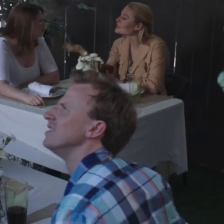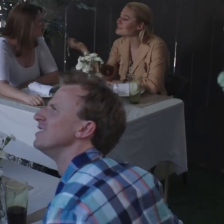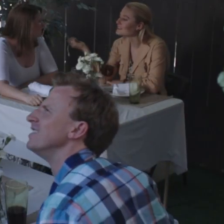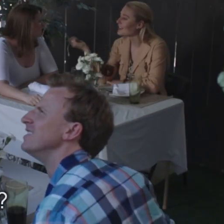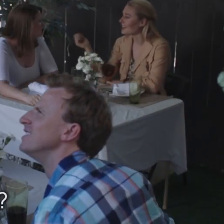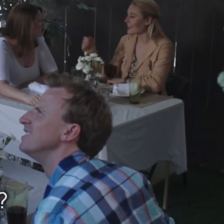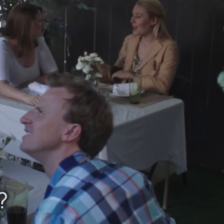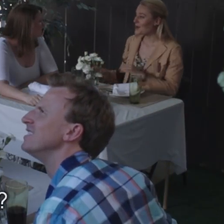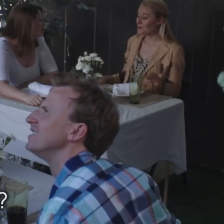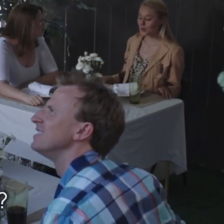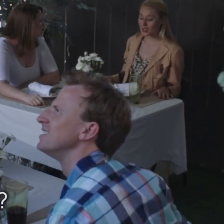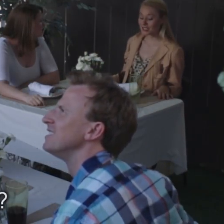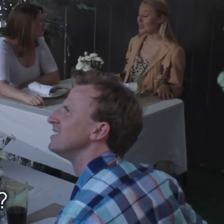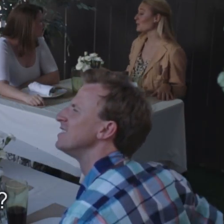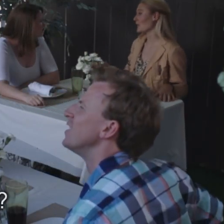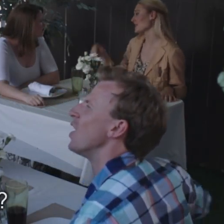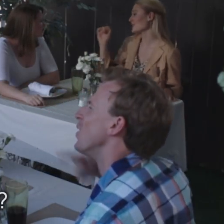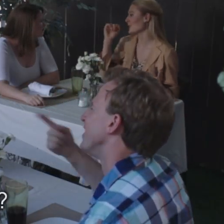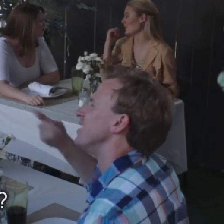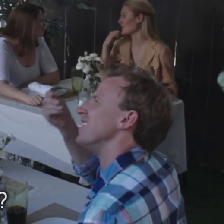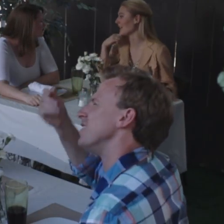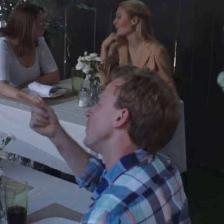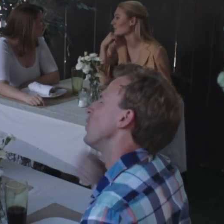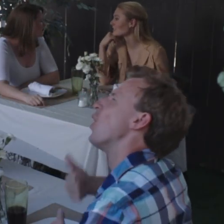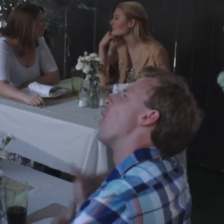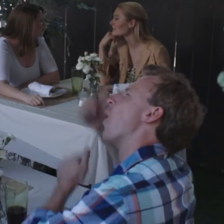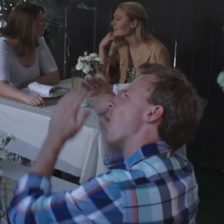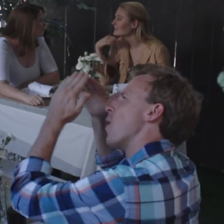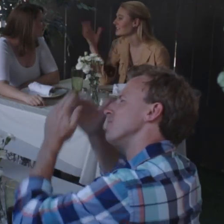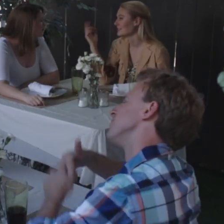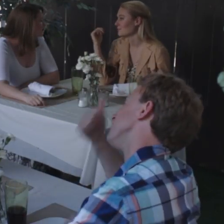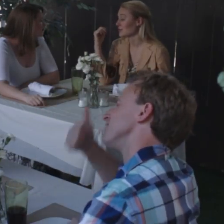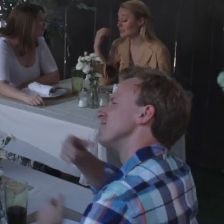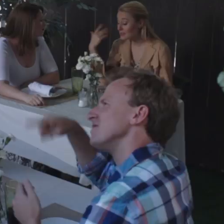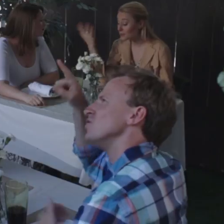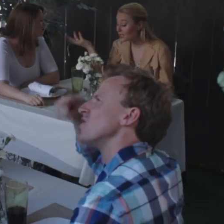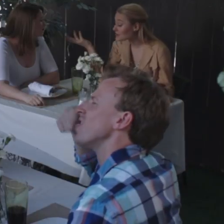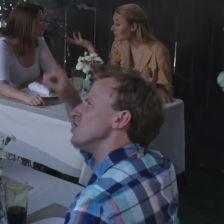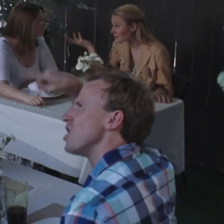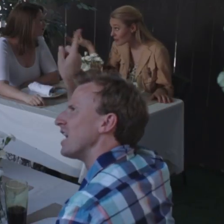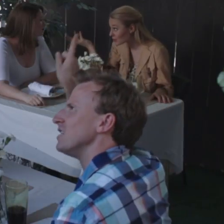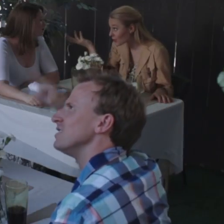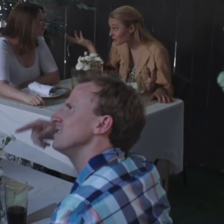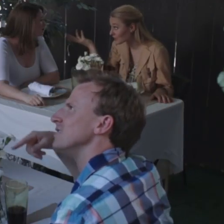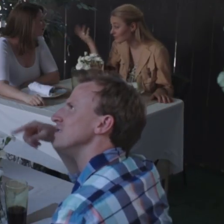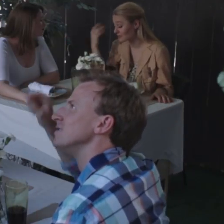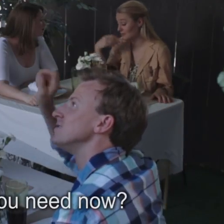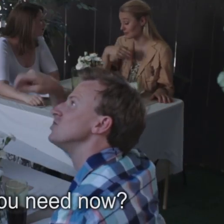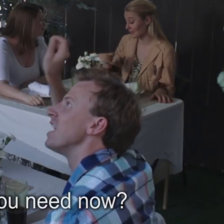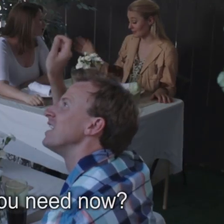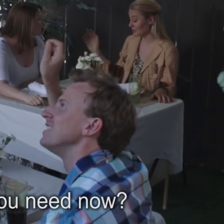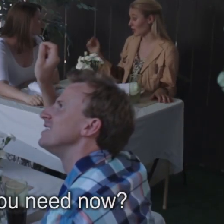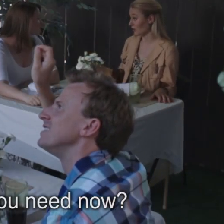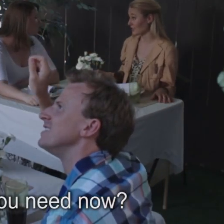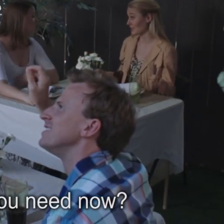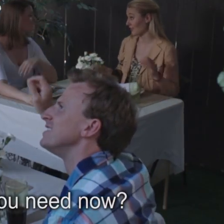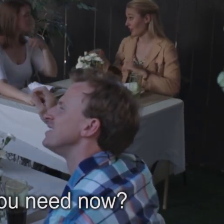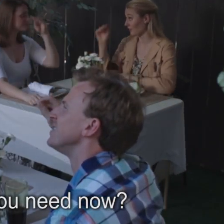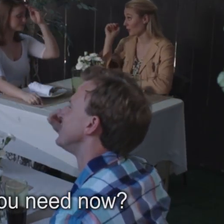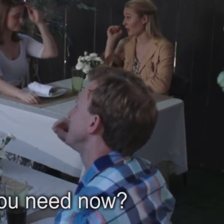The food didn't taste good? No, you guys are cute together. It's just. Sometimes he comes over to our place and just eats all. How about you? Yeah, what